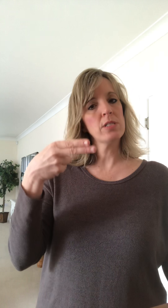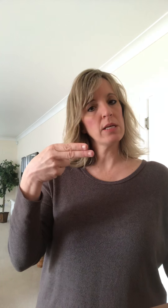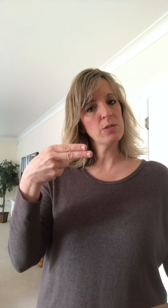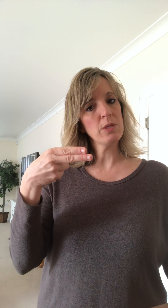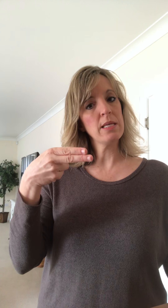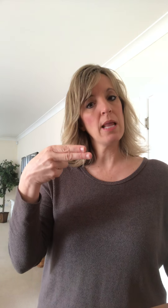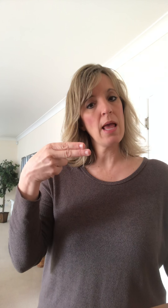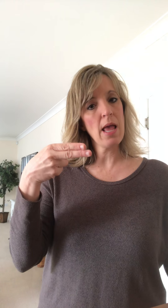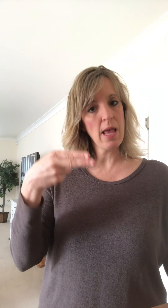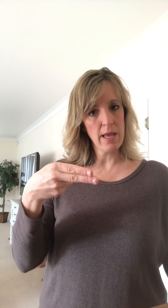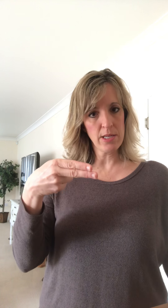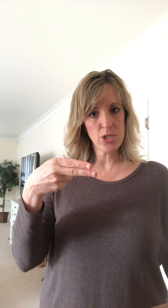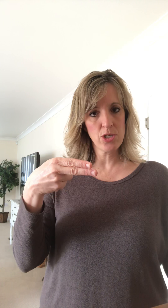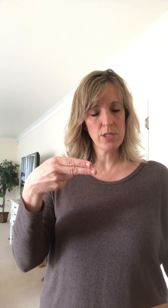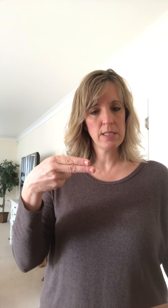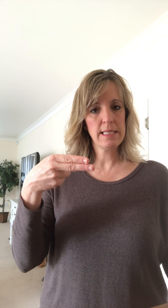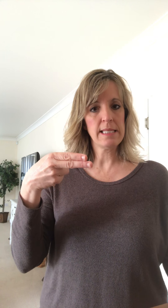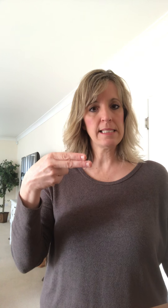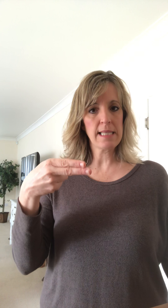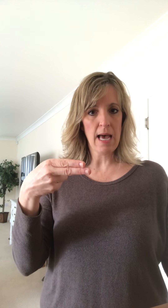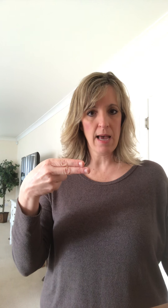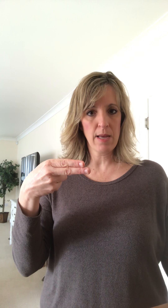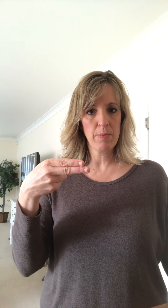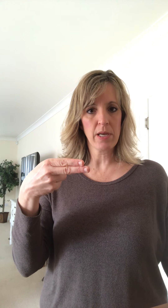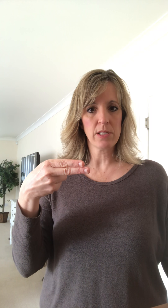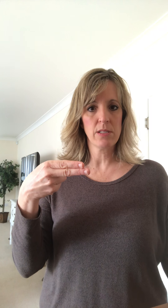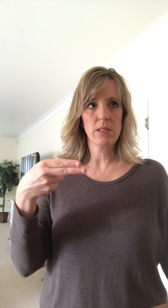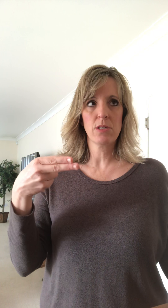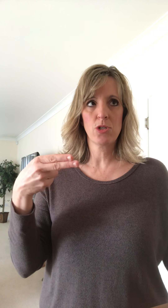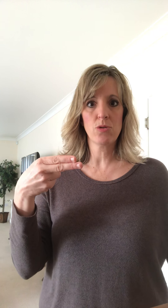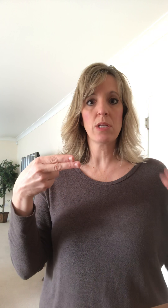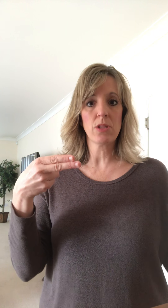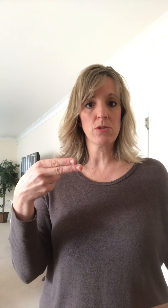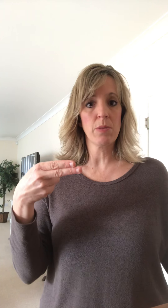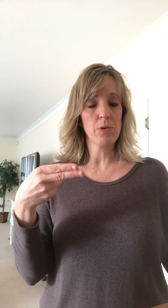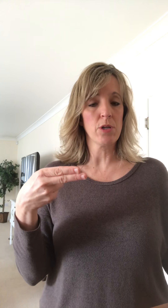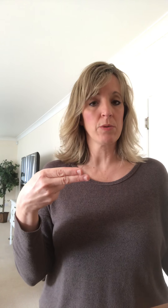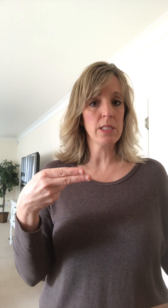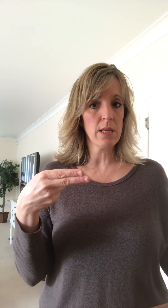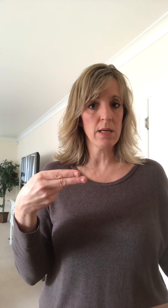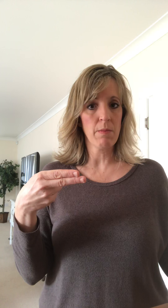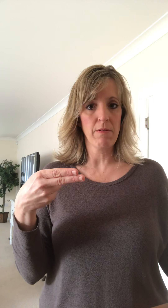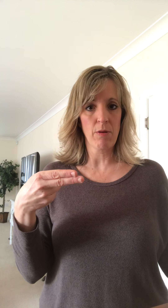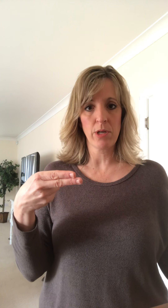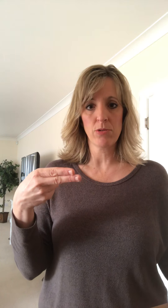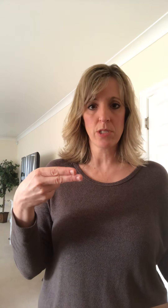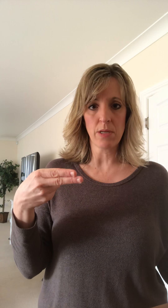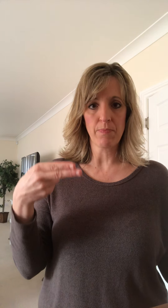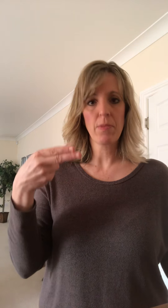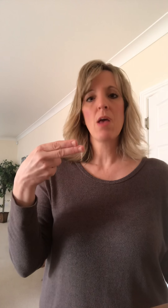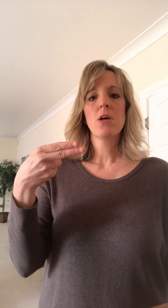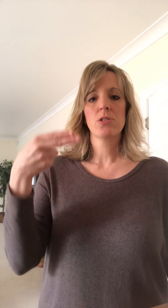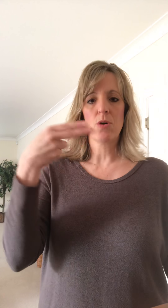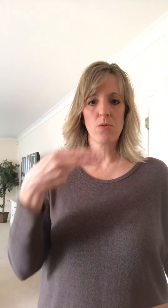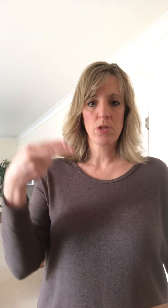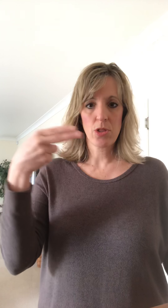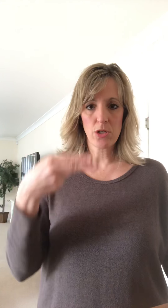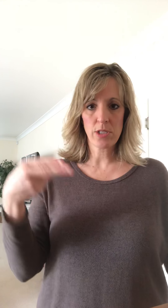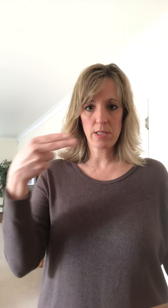is with an H to the side because Tuesday and Thursday both start with T and we've already used T. So